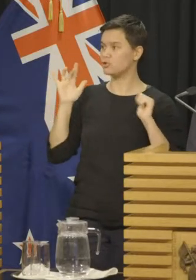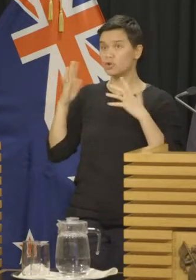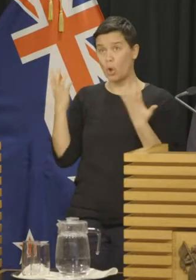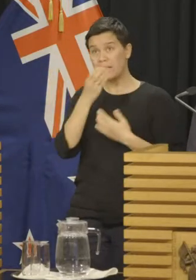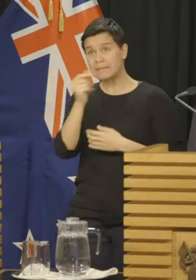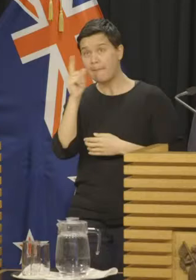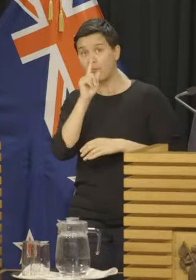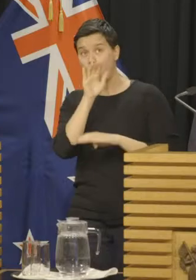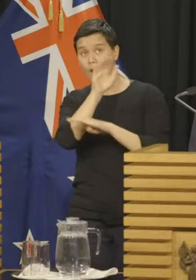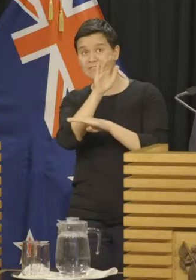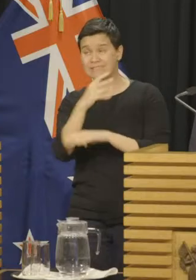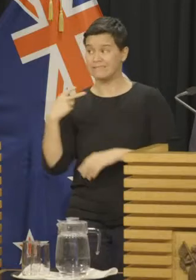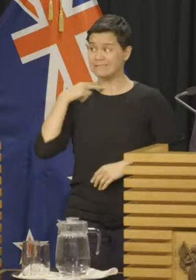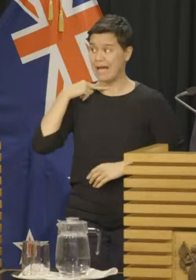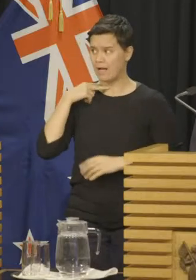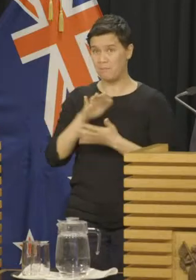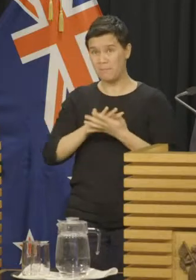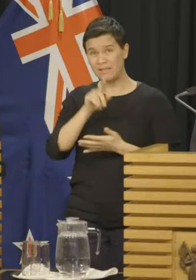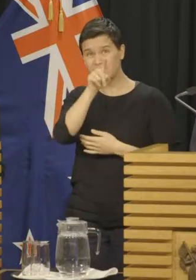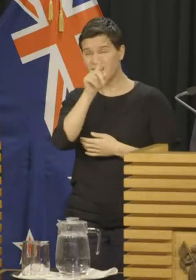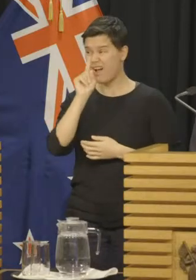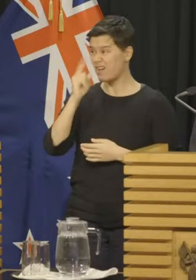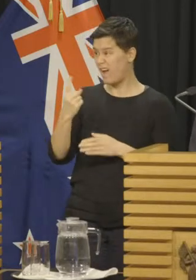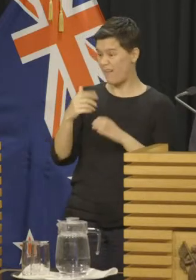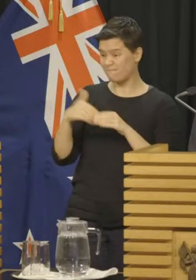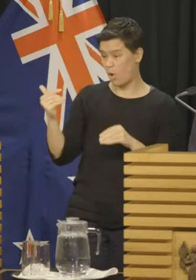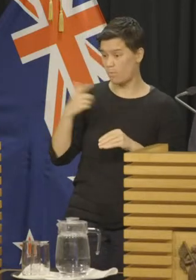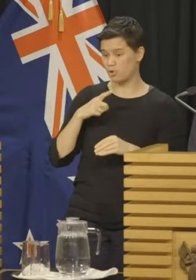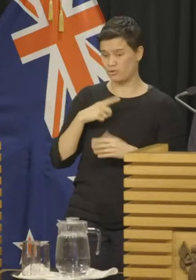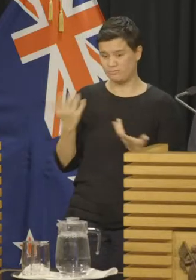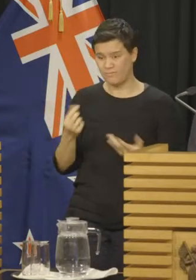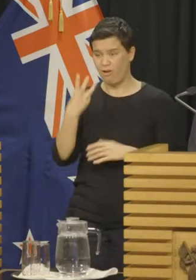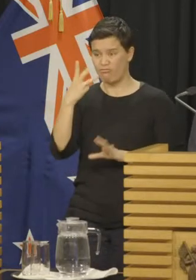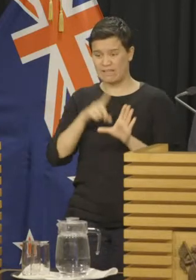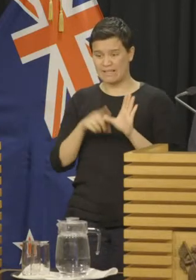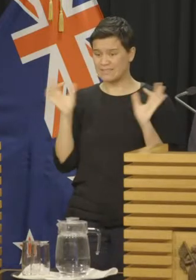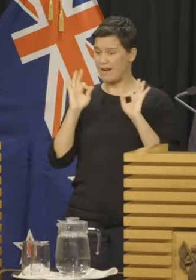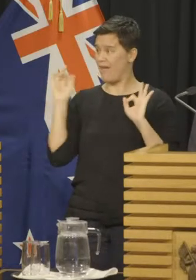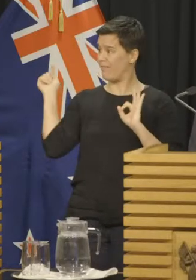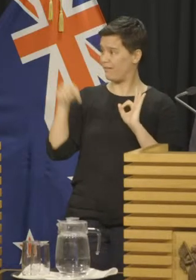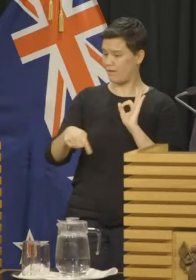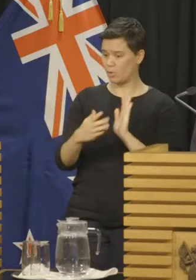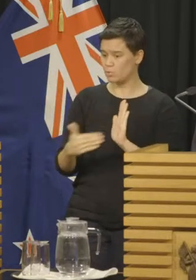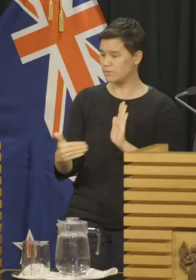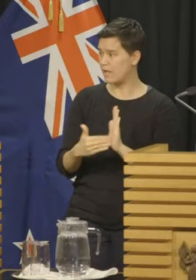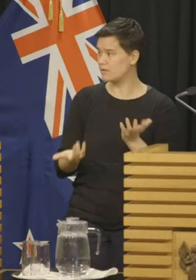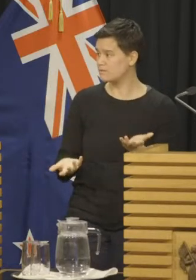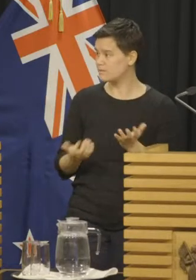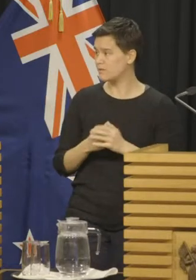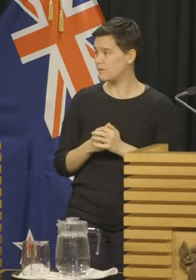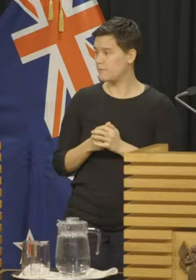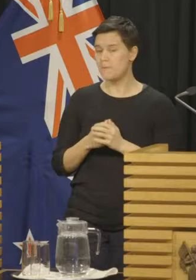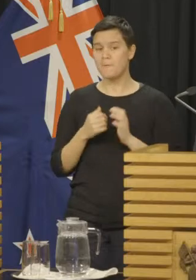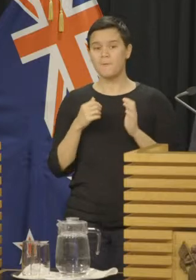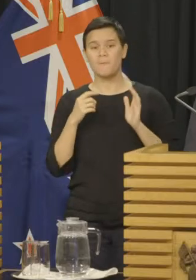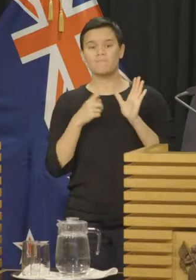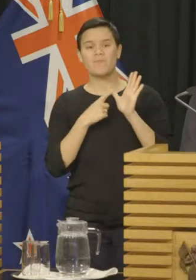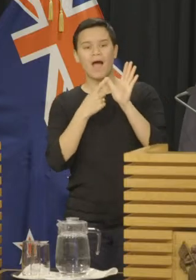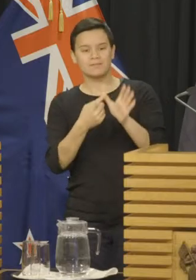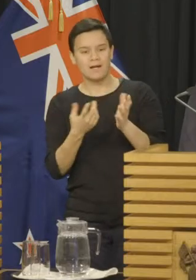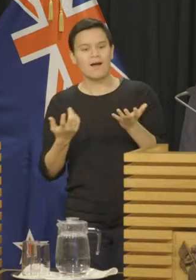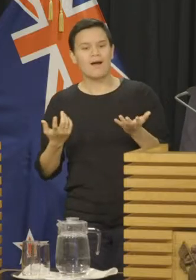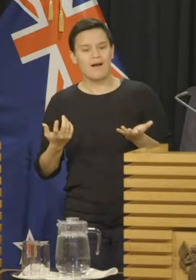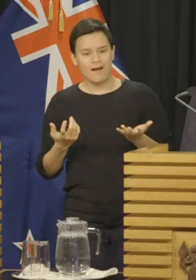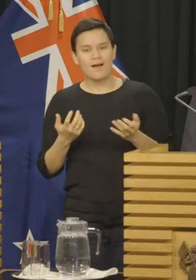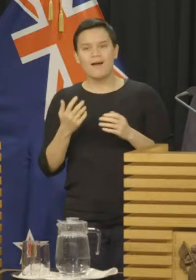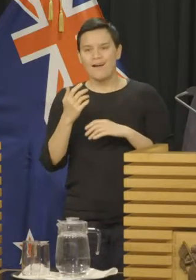think I'd accept that. I don't know how many New Zealanders specifically make the effort to touch their feet on New Zealand soil in order to maintain